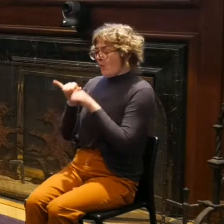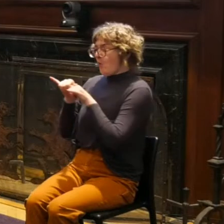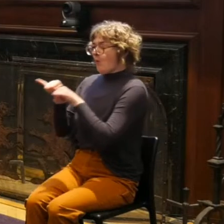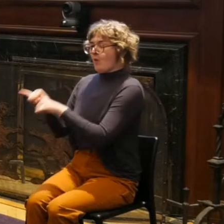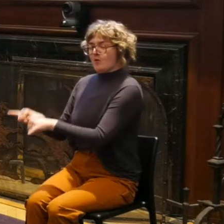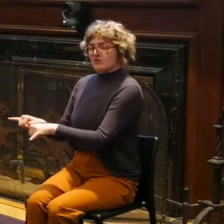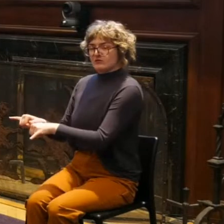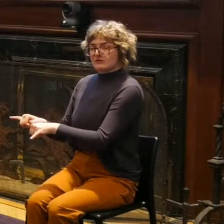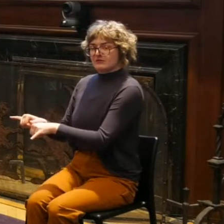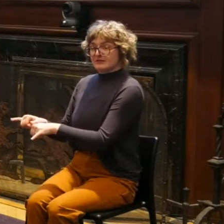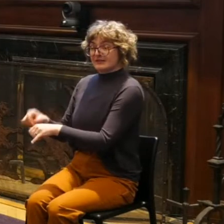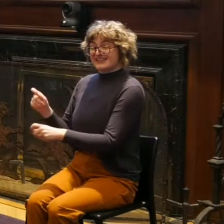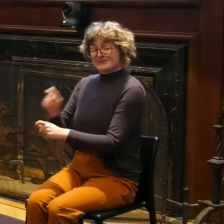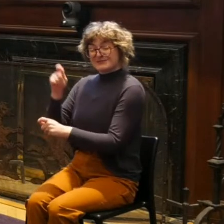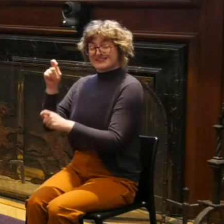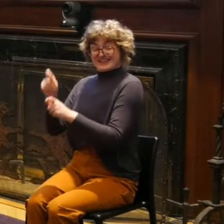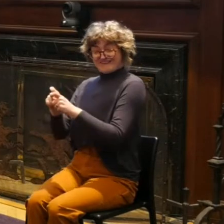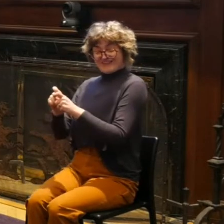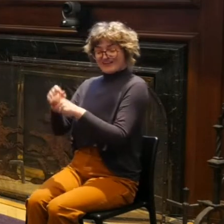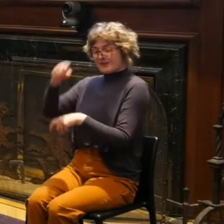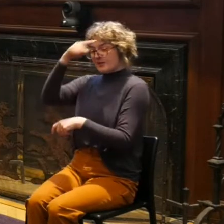especially the Black pussy.